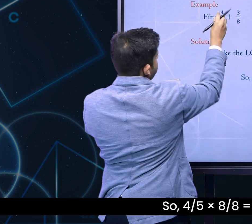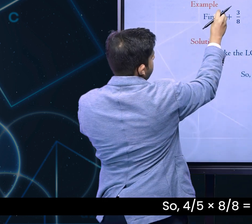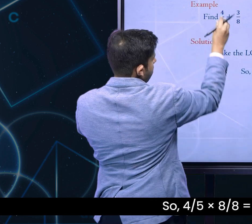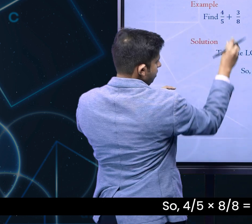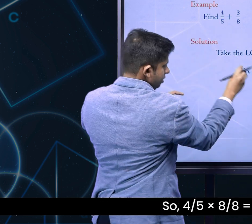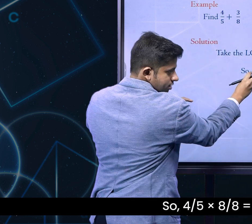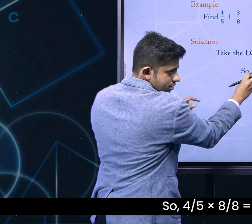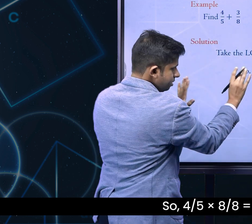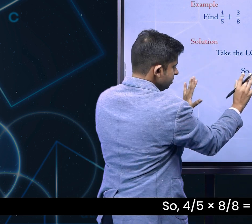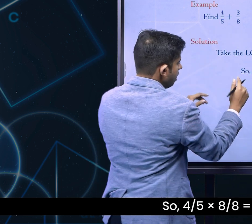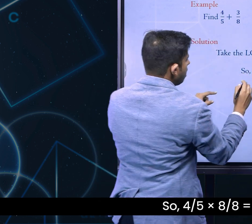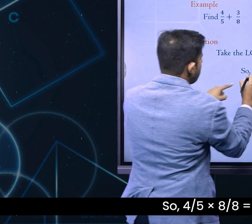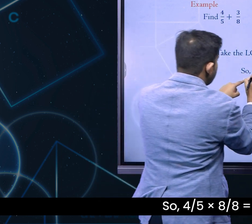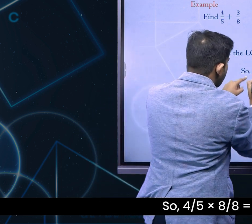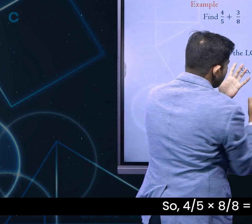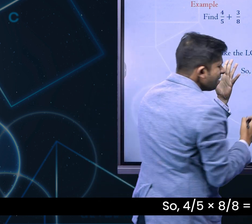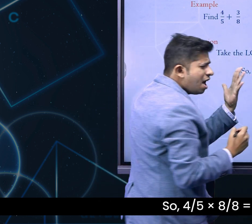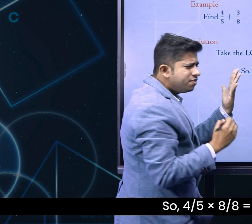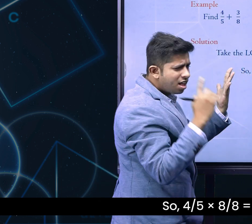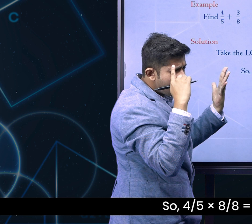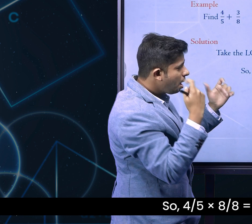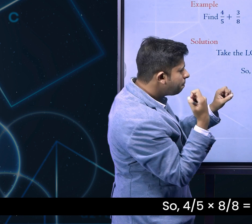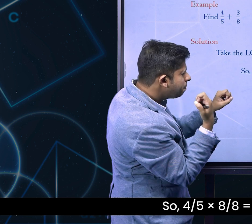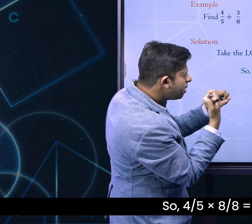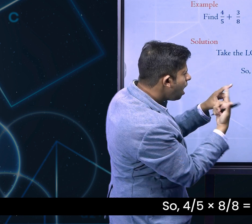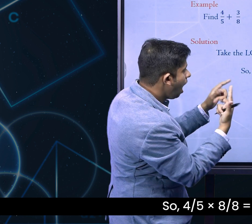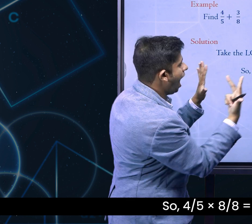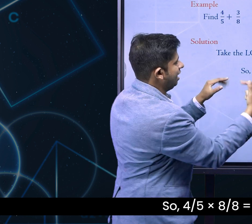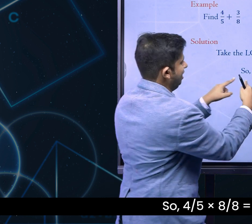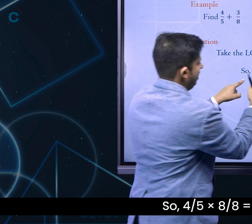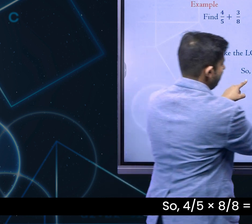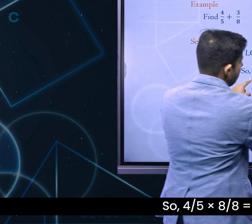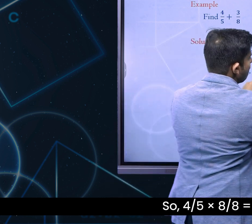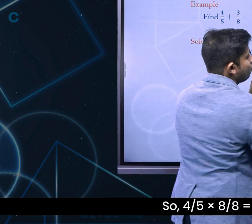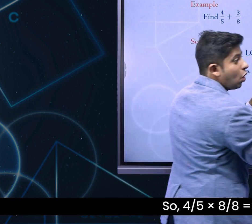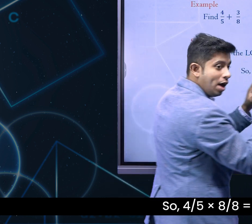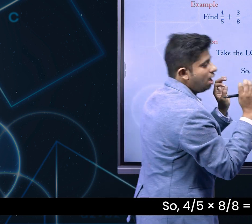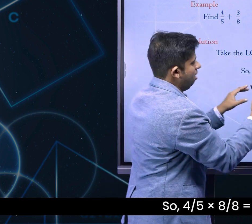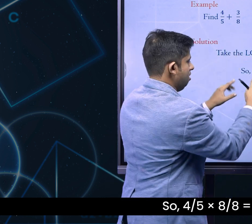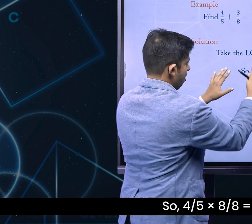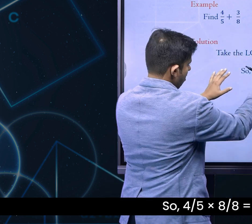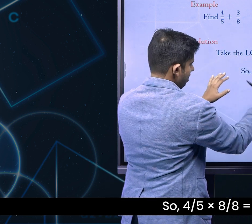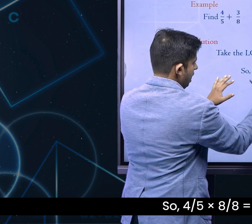So, 4 by 5 into 8 by 8 is equal to 32 by 40.